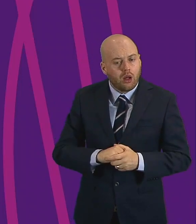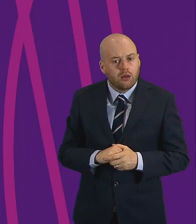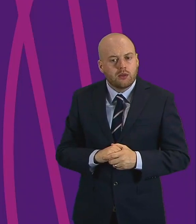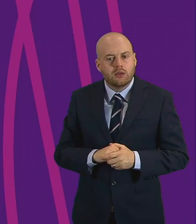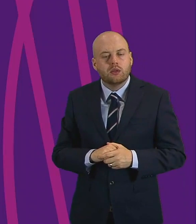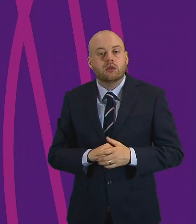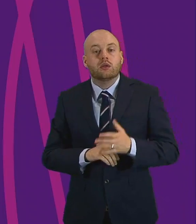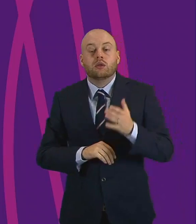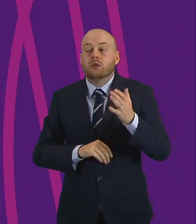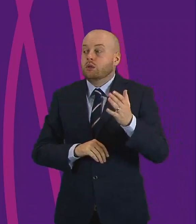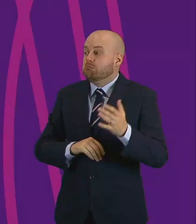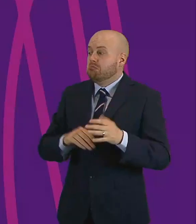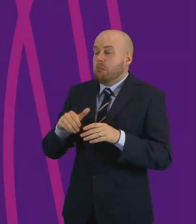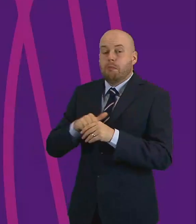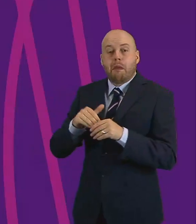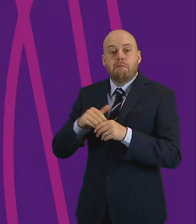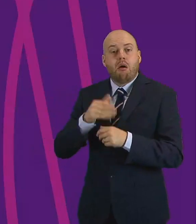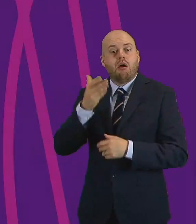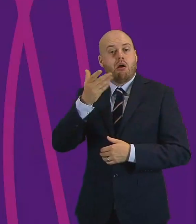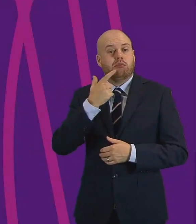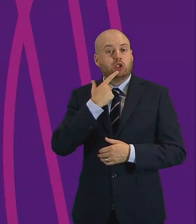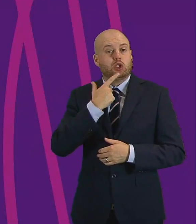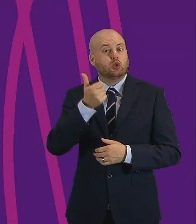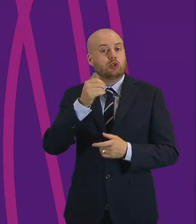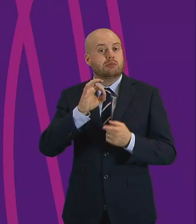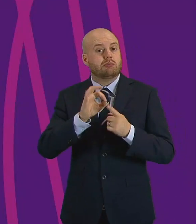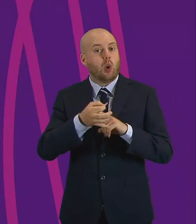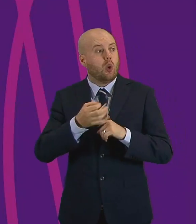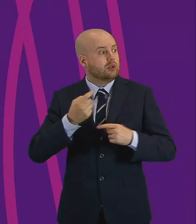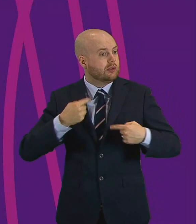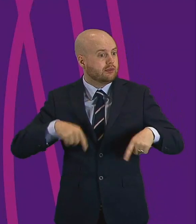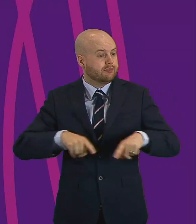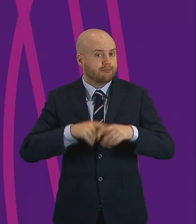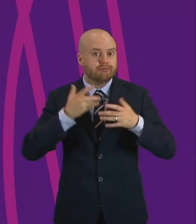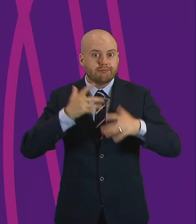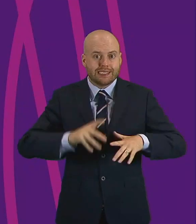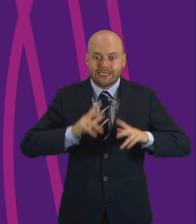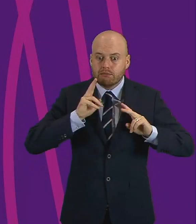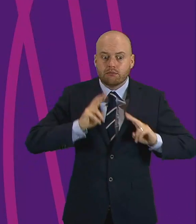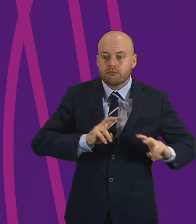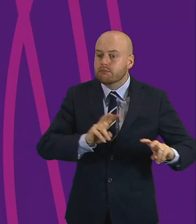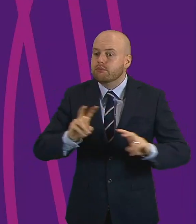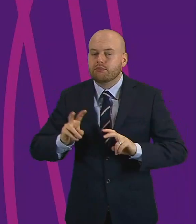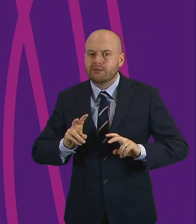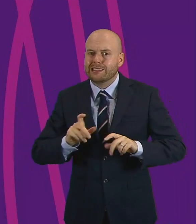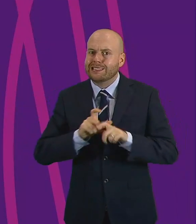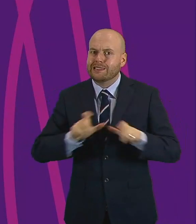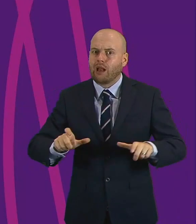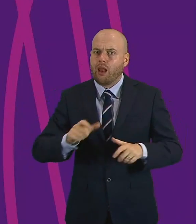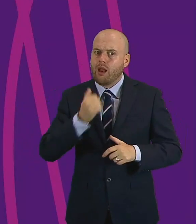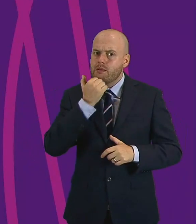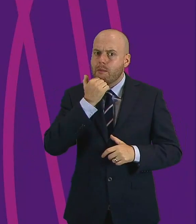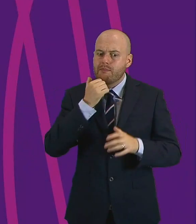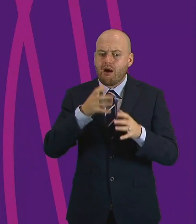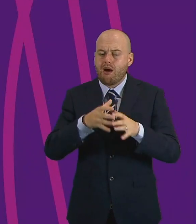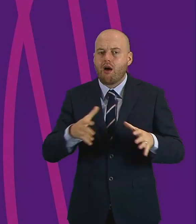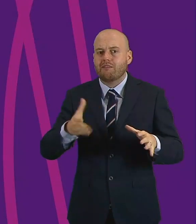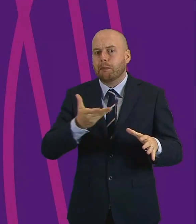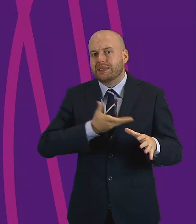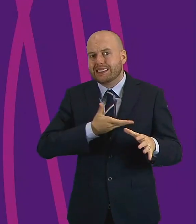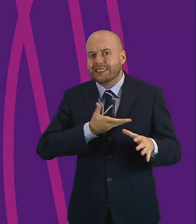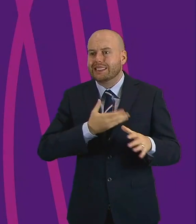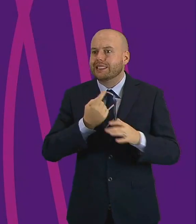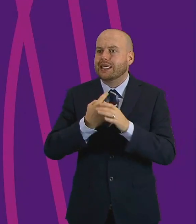good point, and it's something that we have been pressing for some time. There are a number of workers and businesses who still indeed fall through the